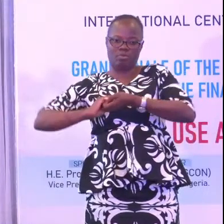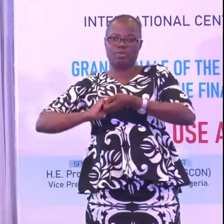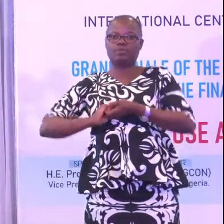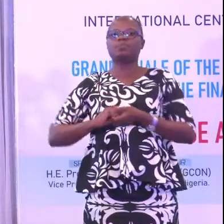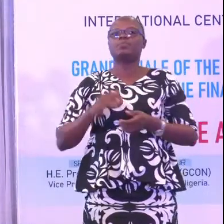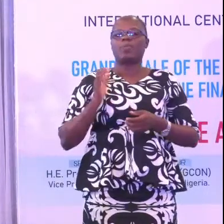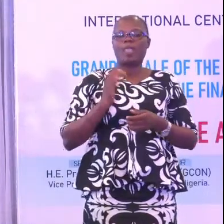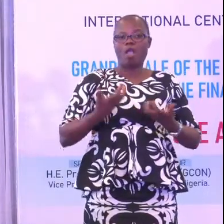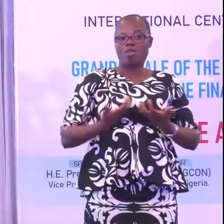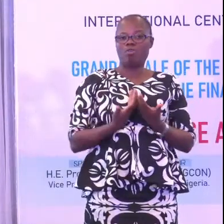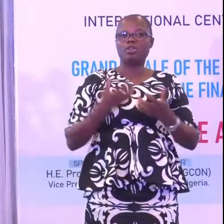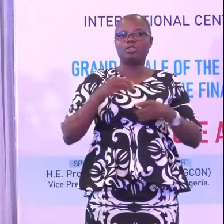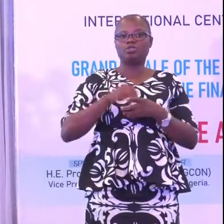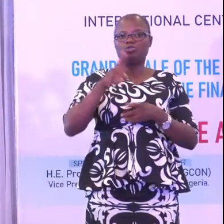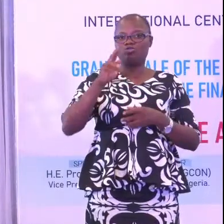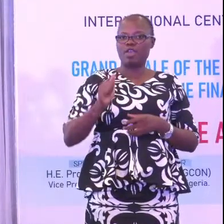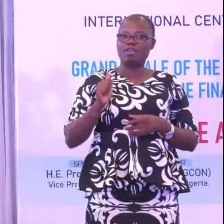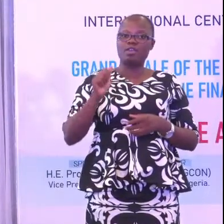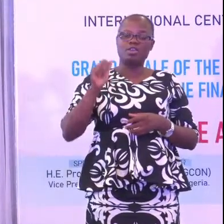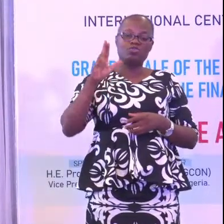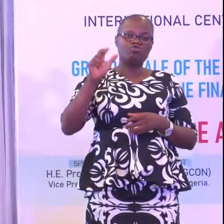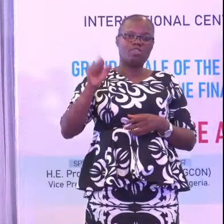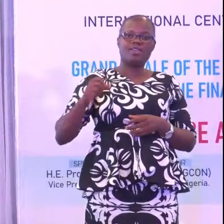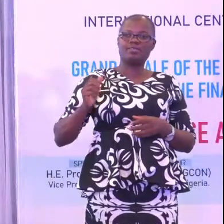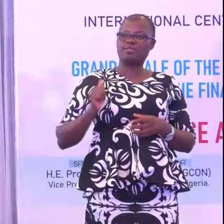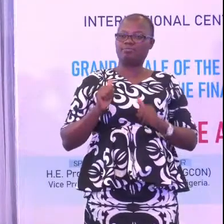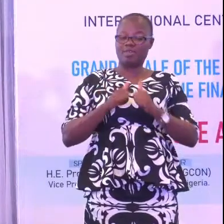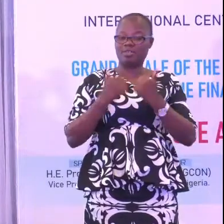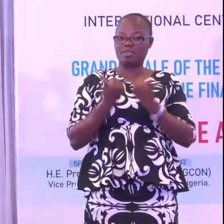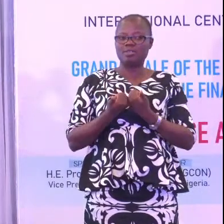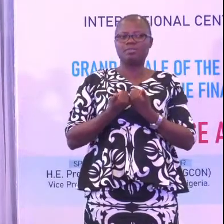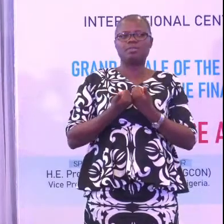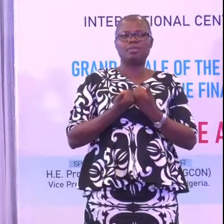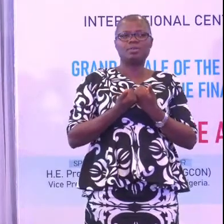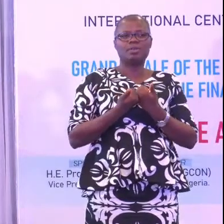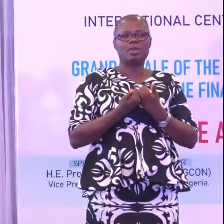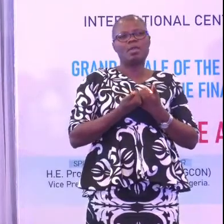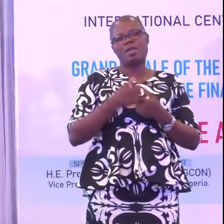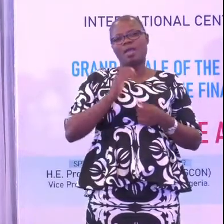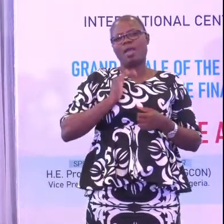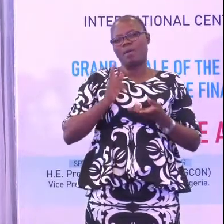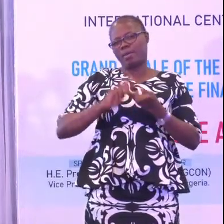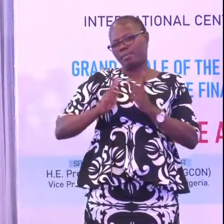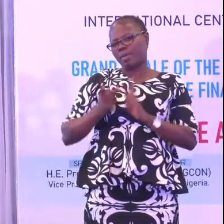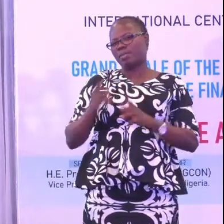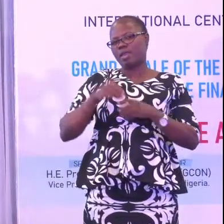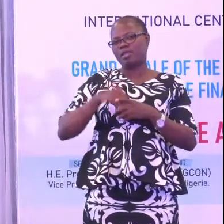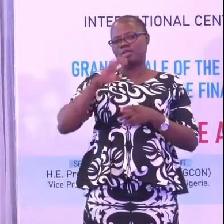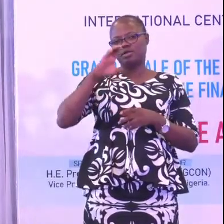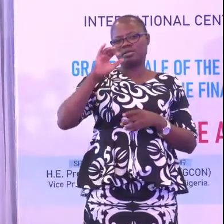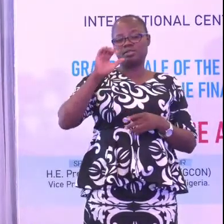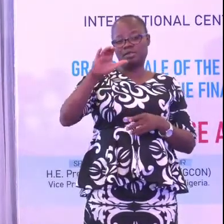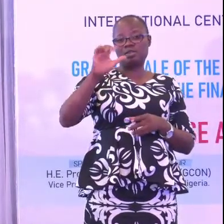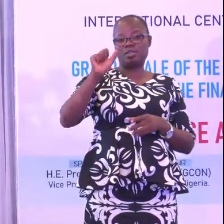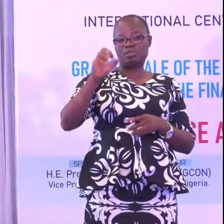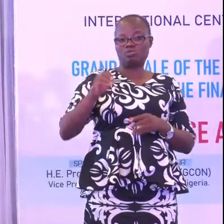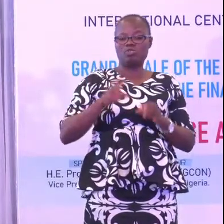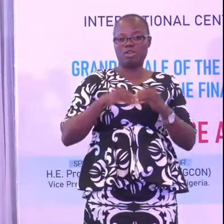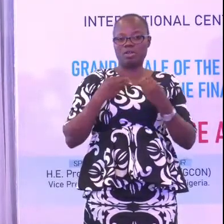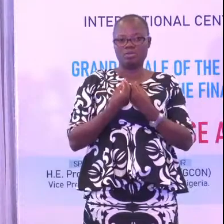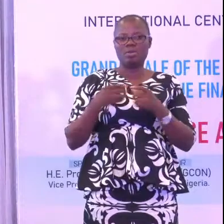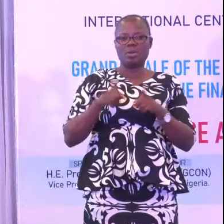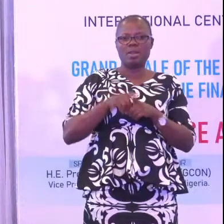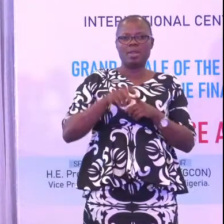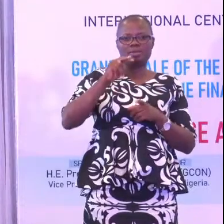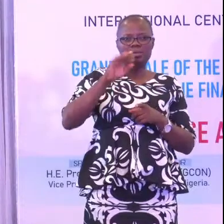Our colleagues at the U.S. Agency for International Development, or USAID, are partnering with civil society organizations such as NACTAL